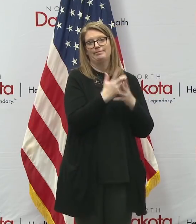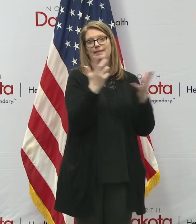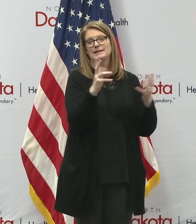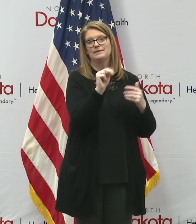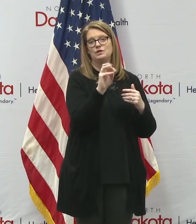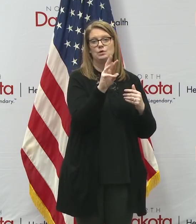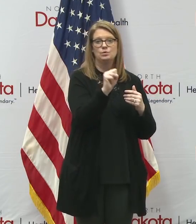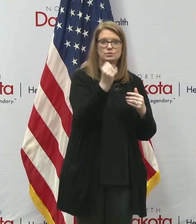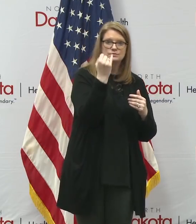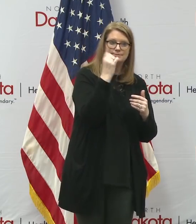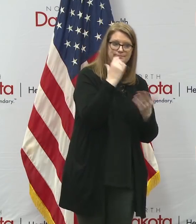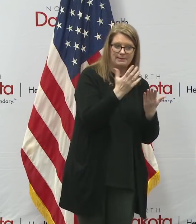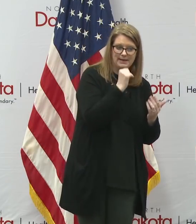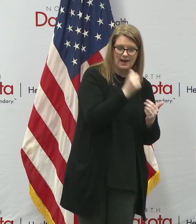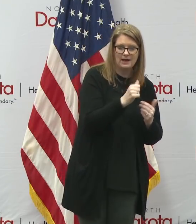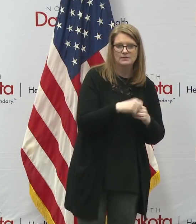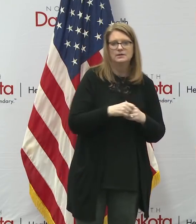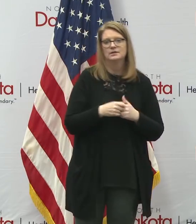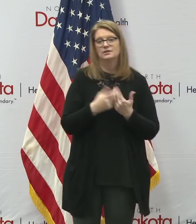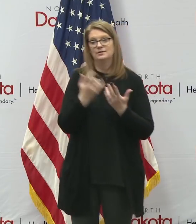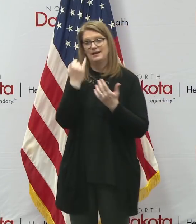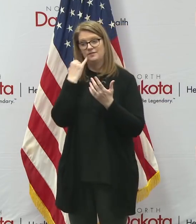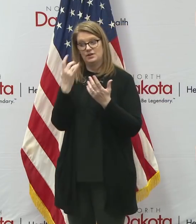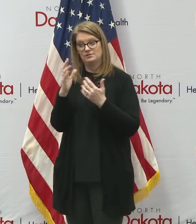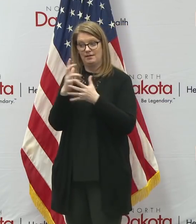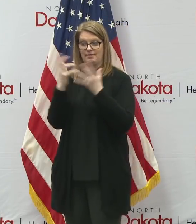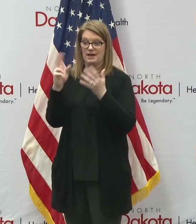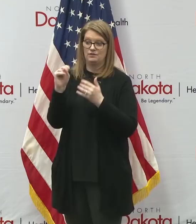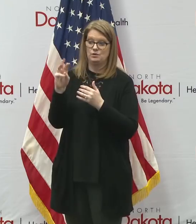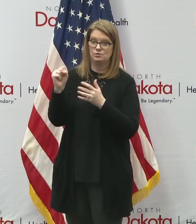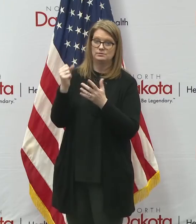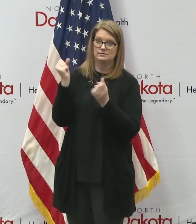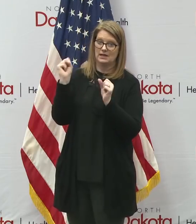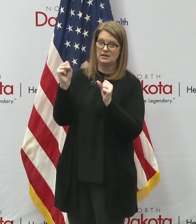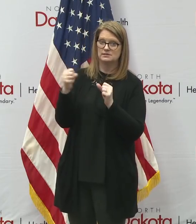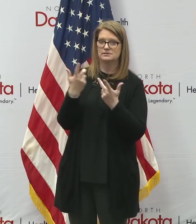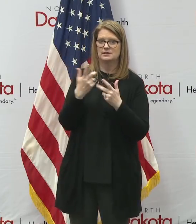don't. Let's pray for a slow